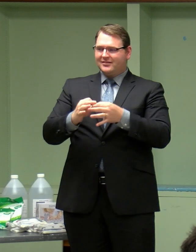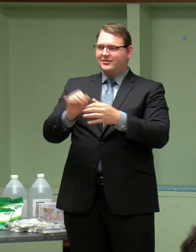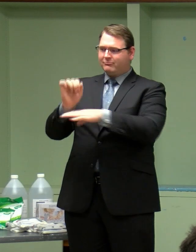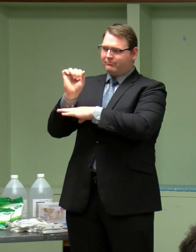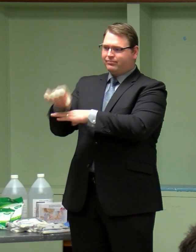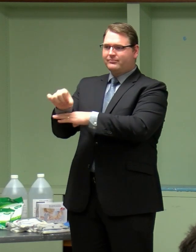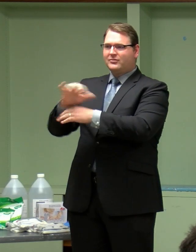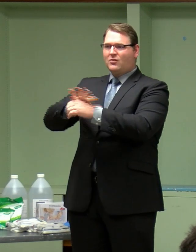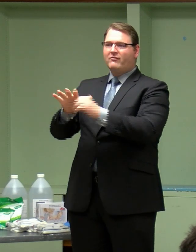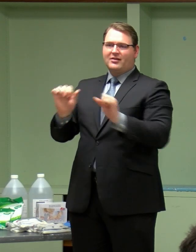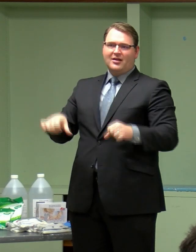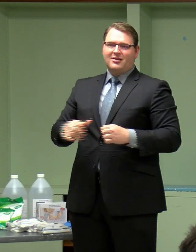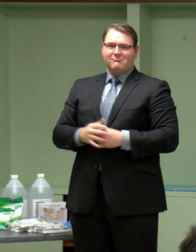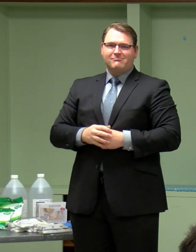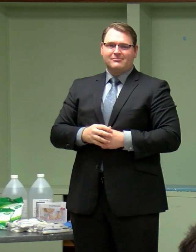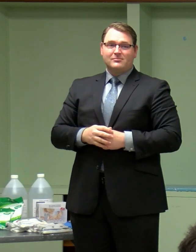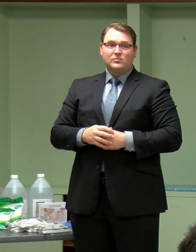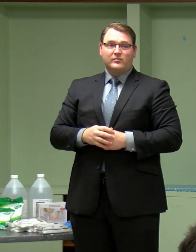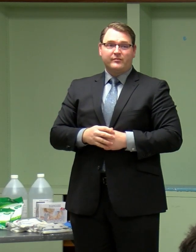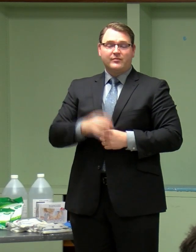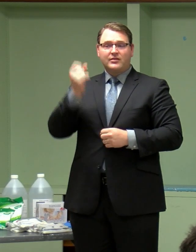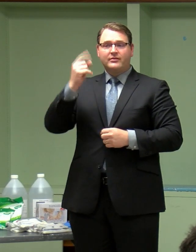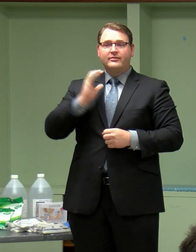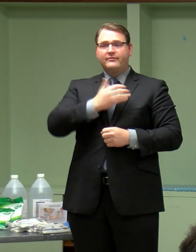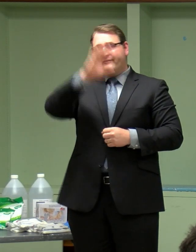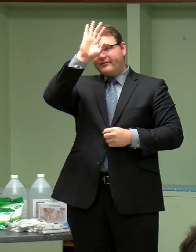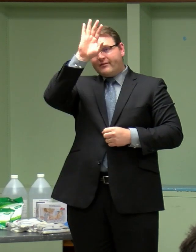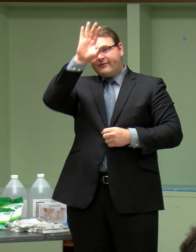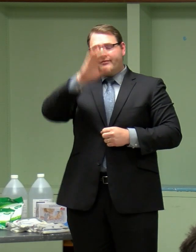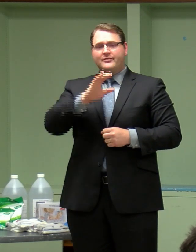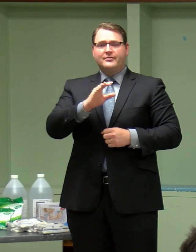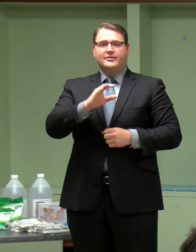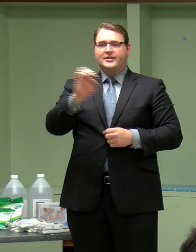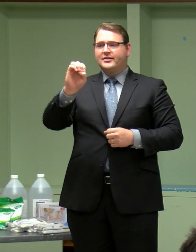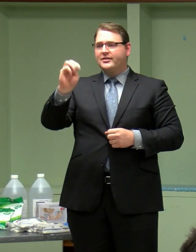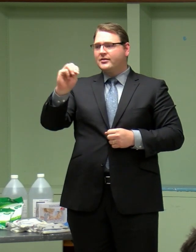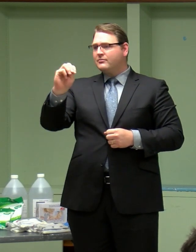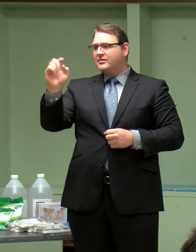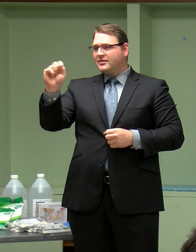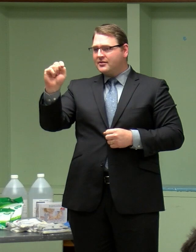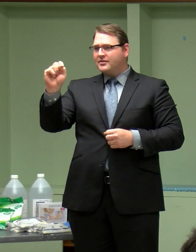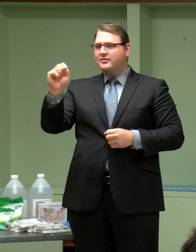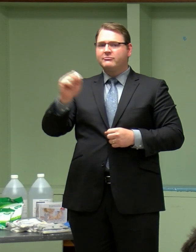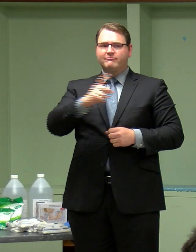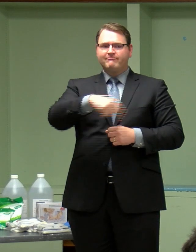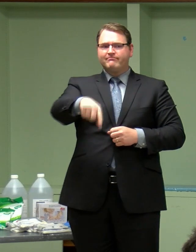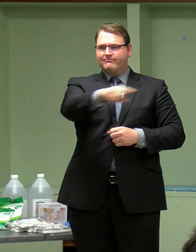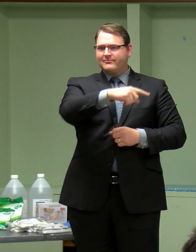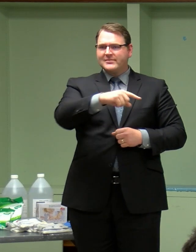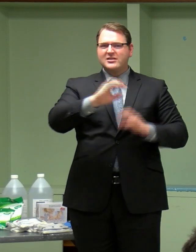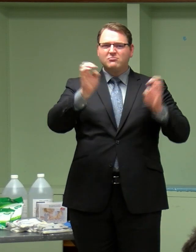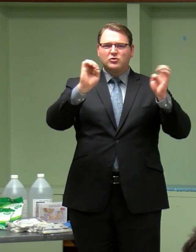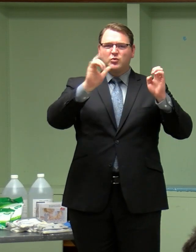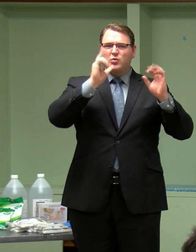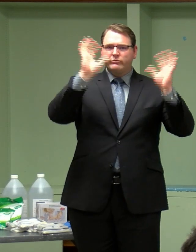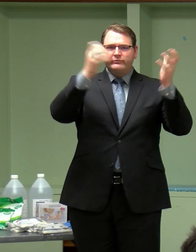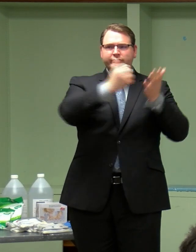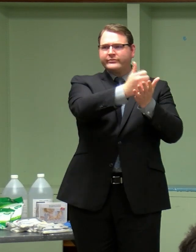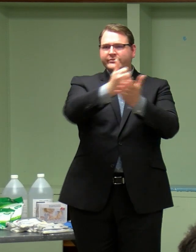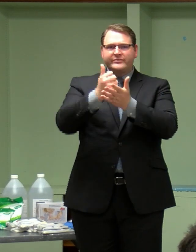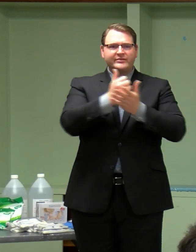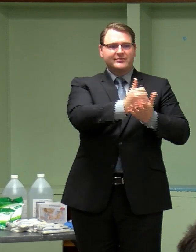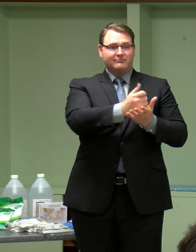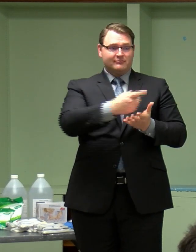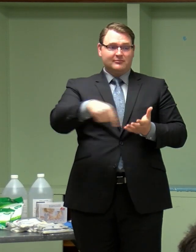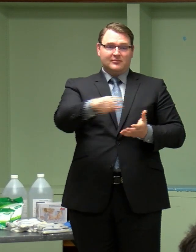Our firefighters and emergency medical technicians face many challenges as they seek to protect and serve us daily. For